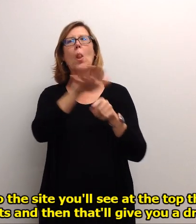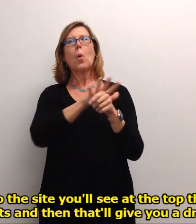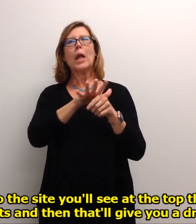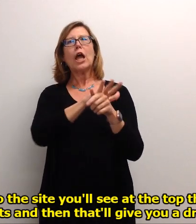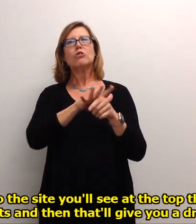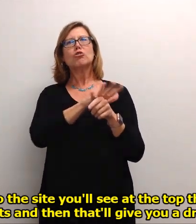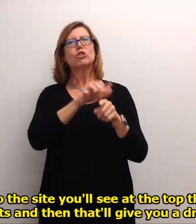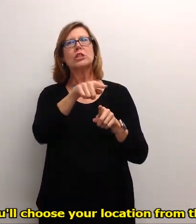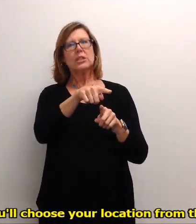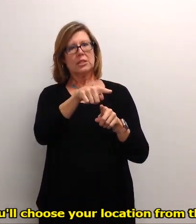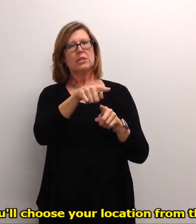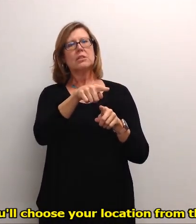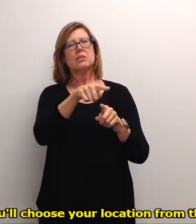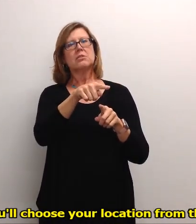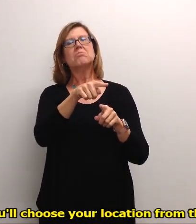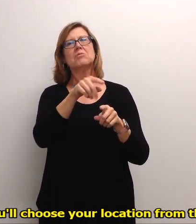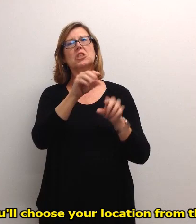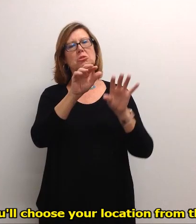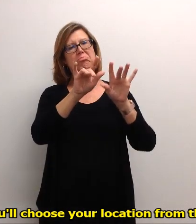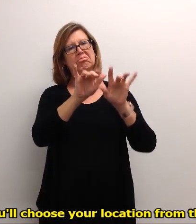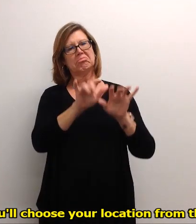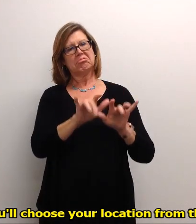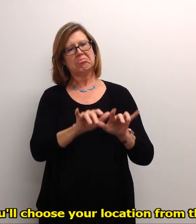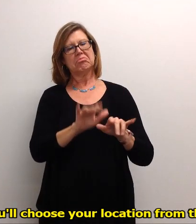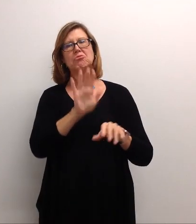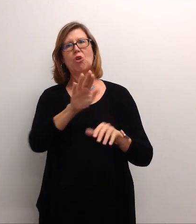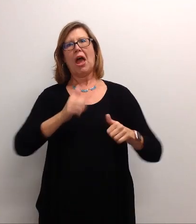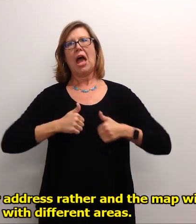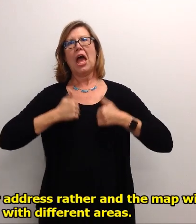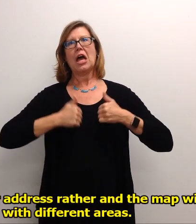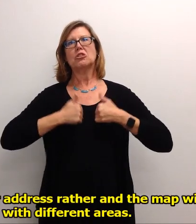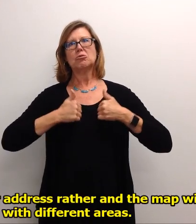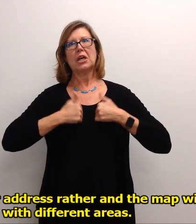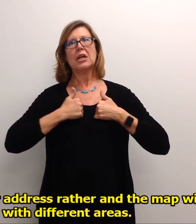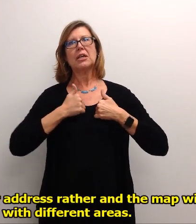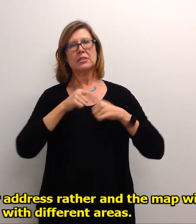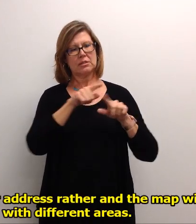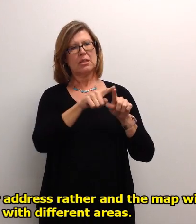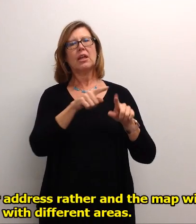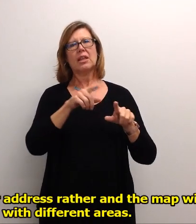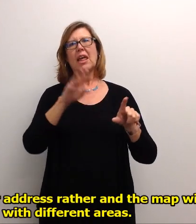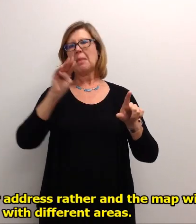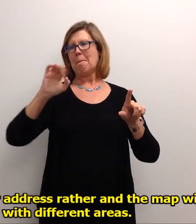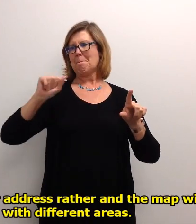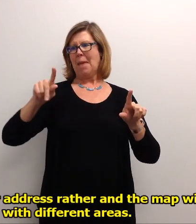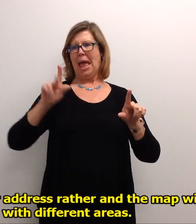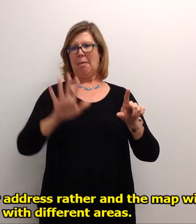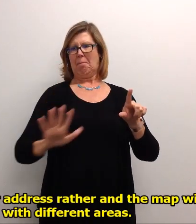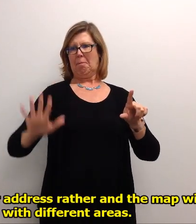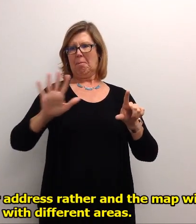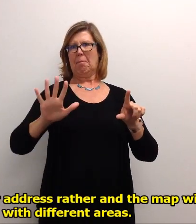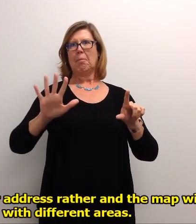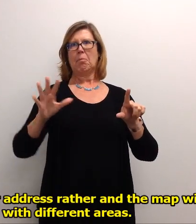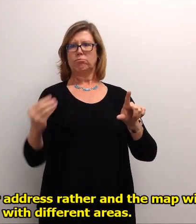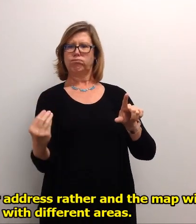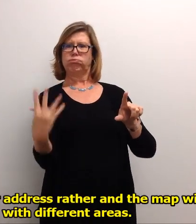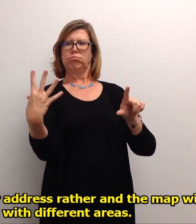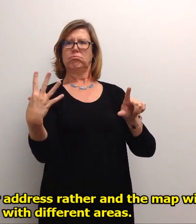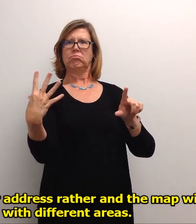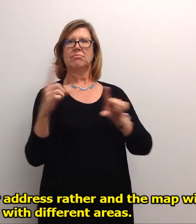give you a drop-down menu, and you'll choose your location from that. You can type in your address rather, and the map will